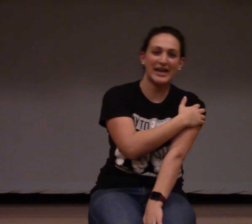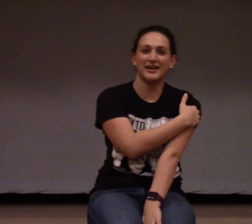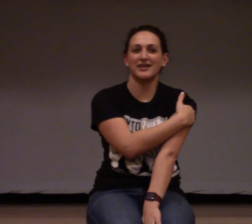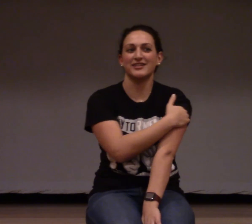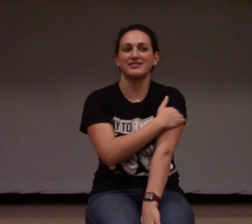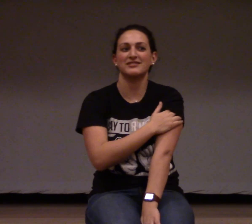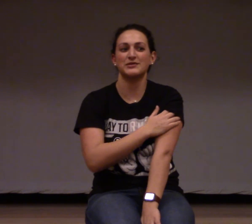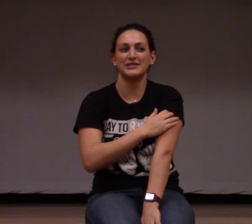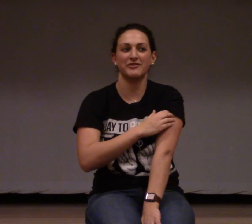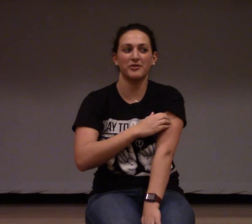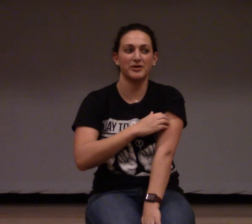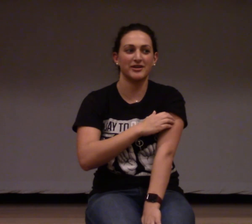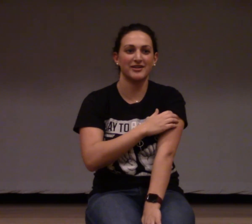Banana. This one's a fun one.